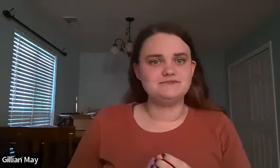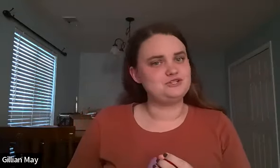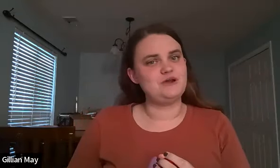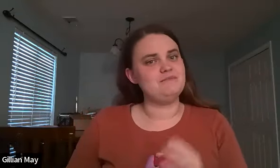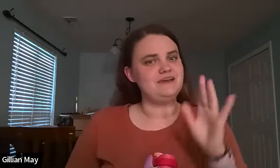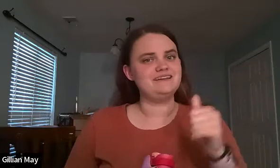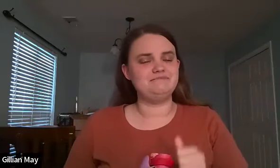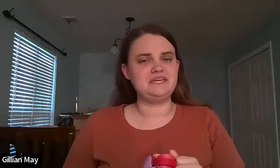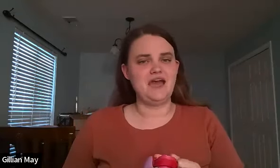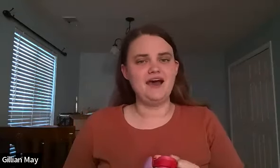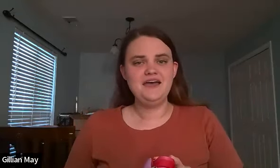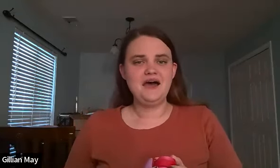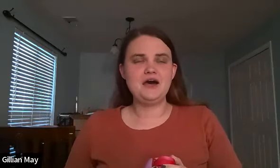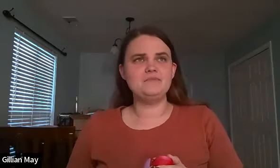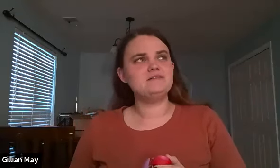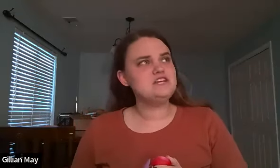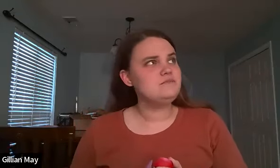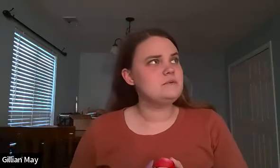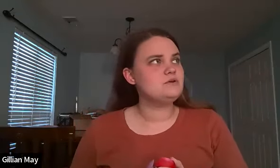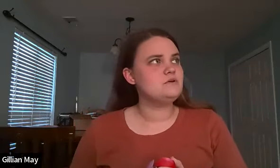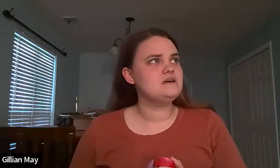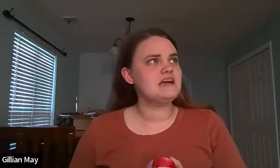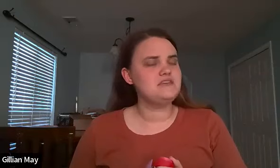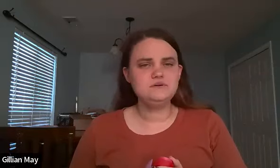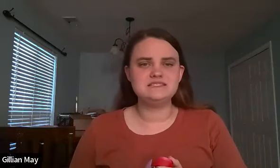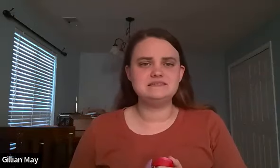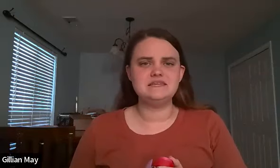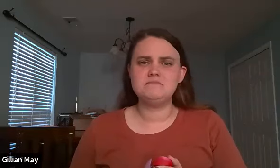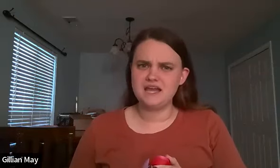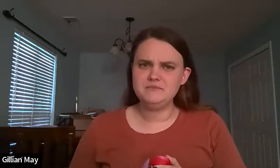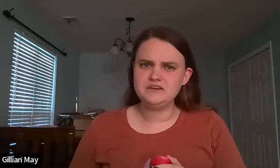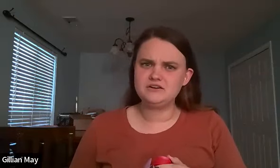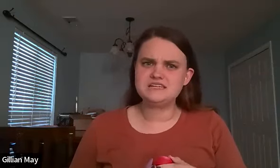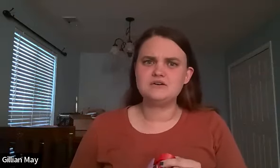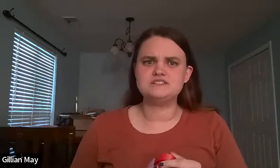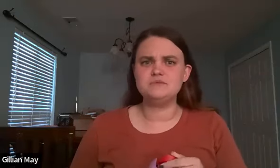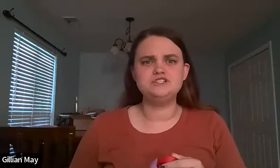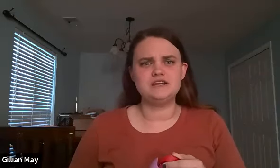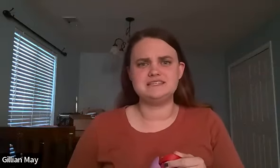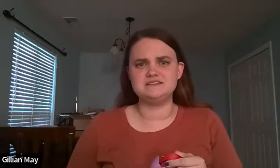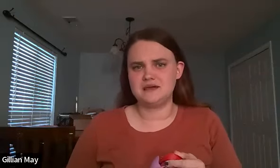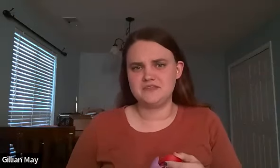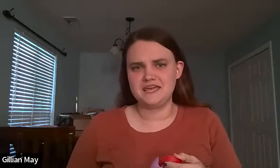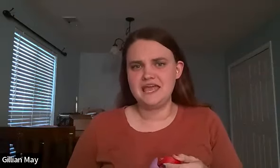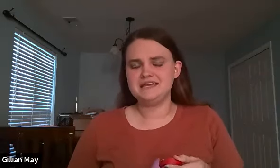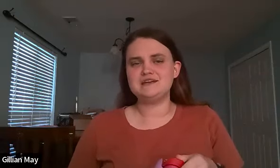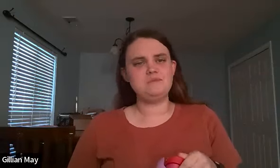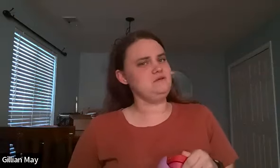for sure. I'm bet. But yeah. I can't remember who it was. I think it might have been a Girl Scout or someone trying to sell something. Because I remember I